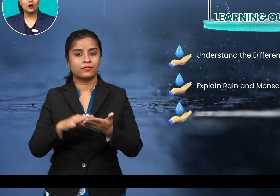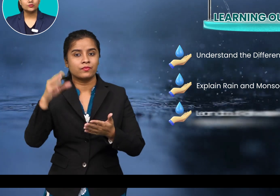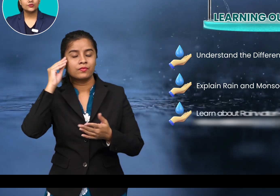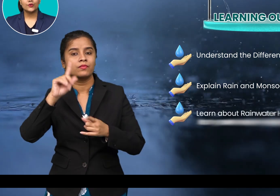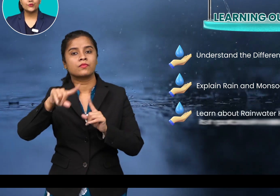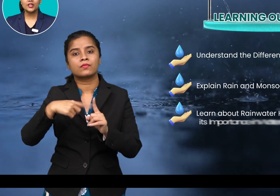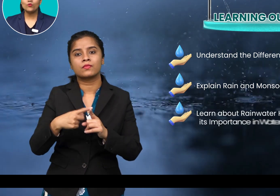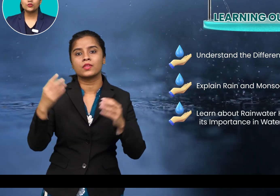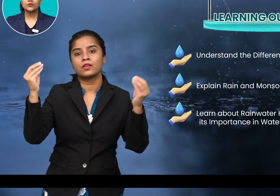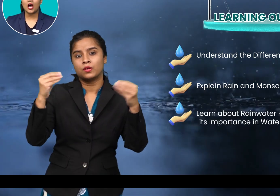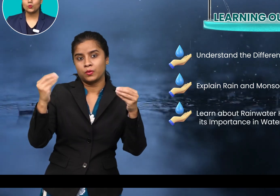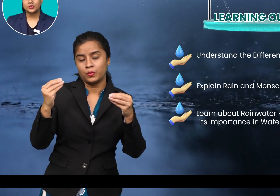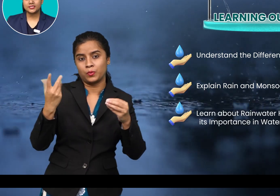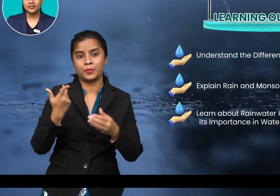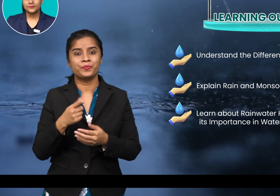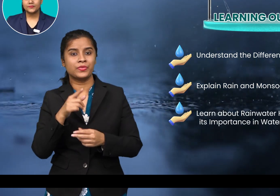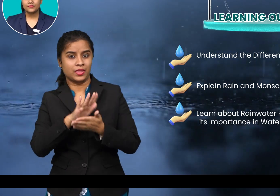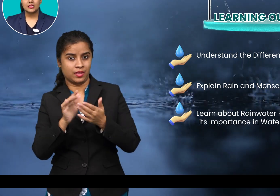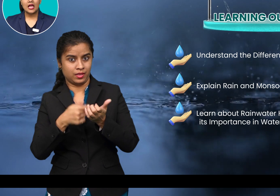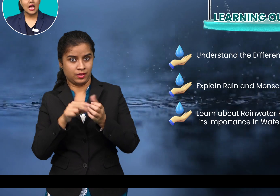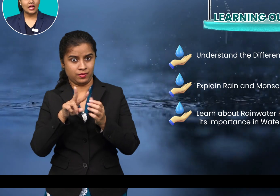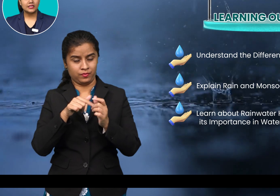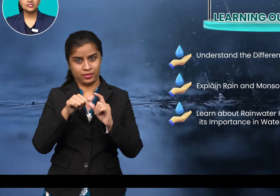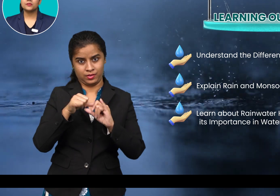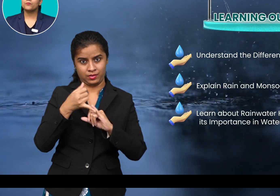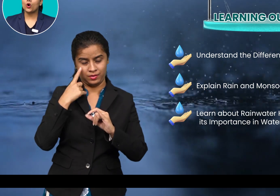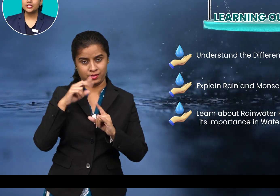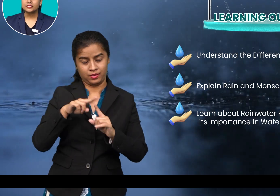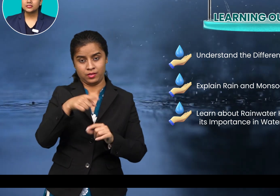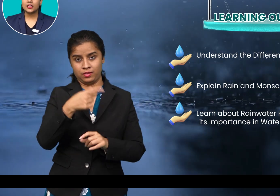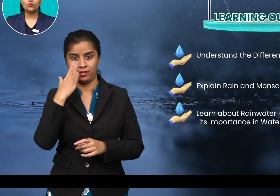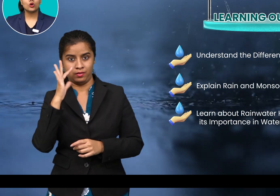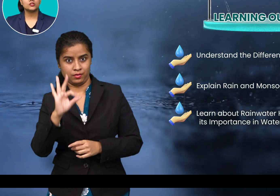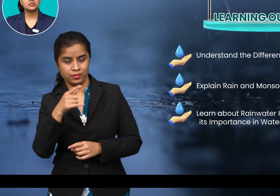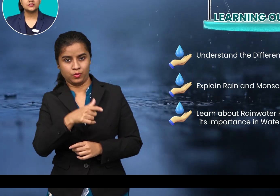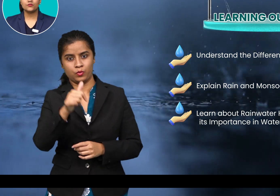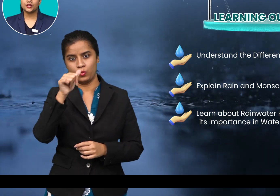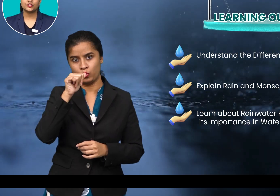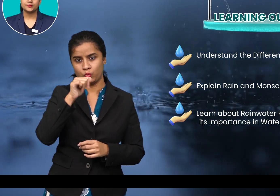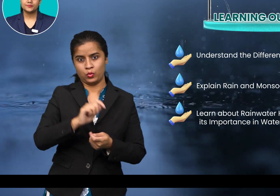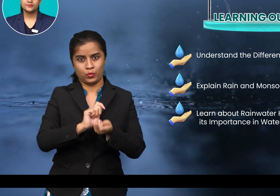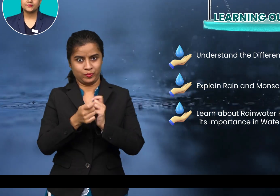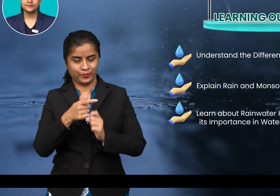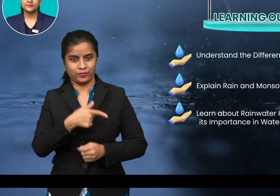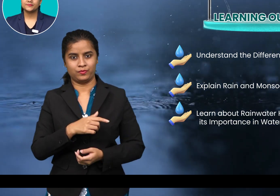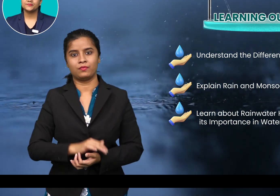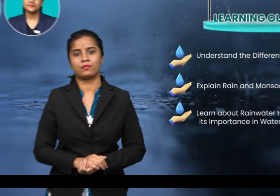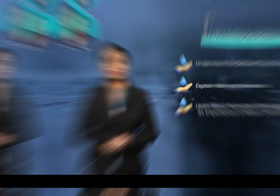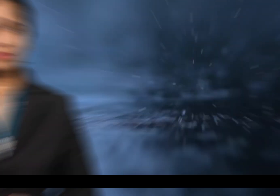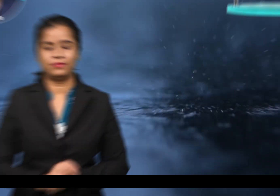learn about rainwater harvesting and its importance in water conservation.